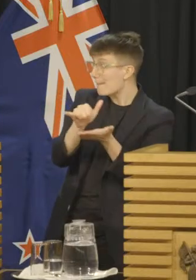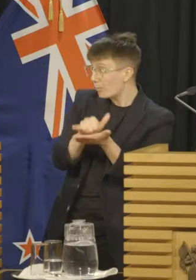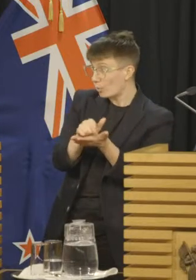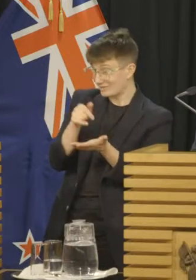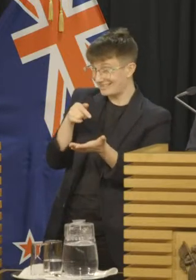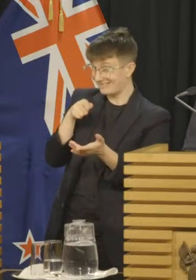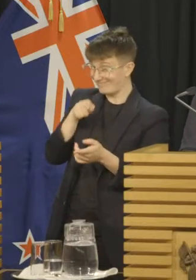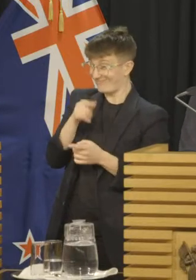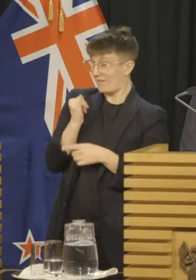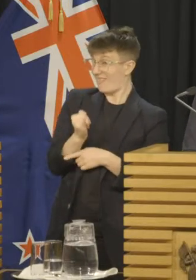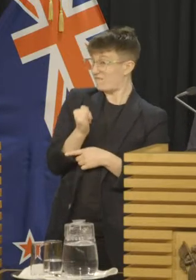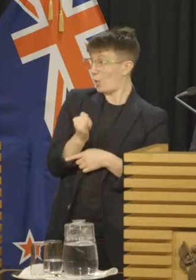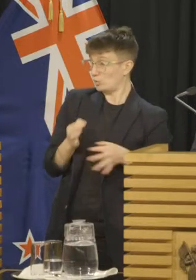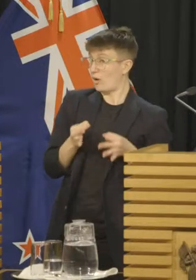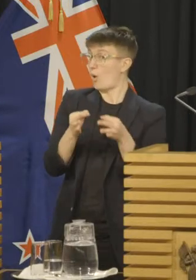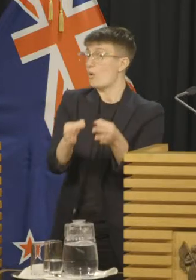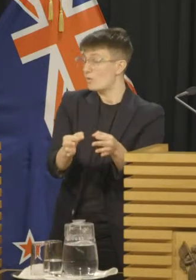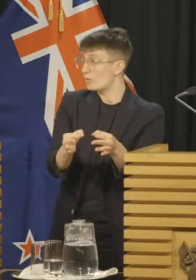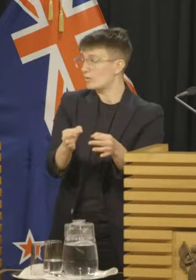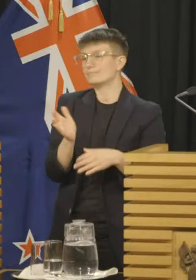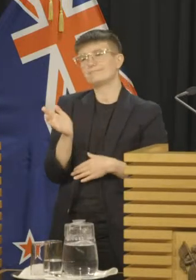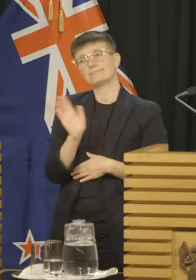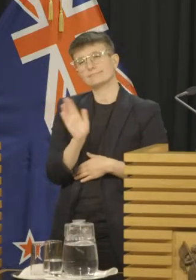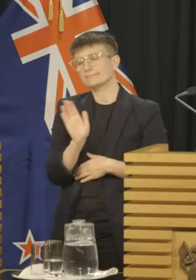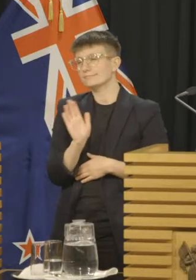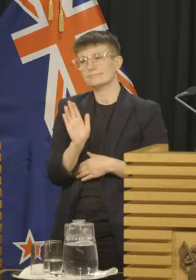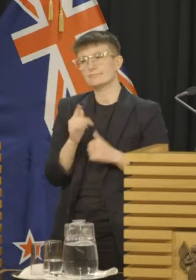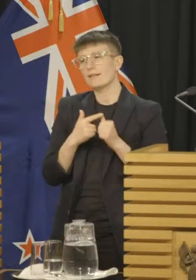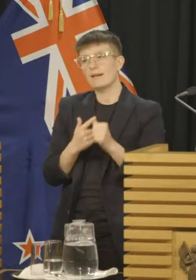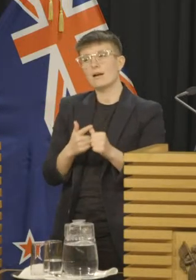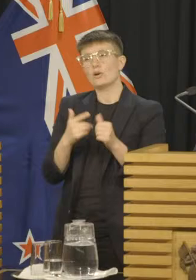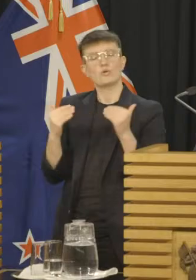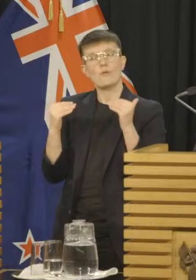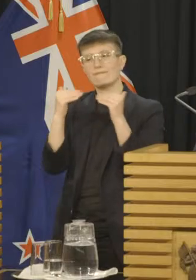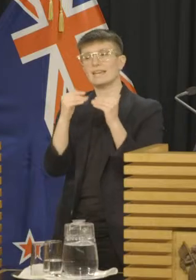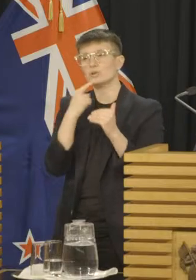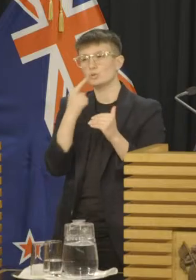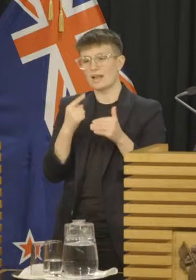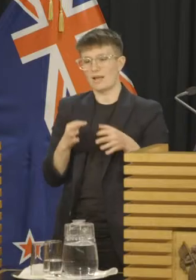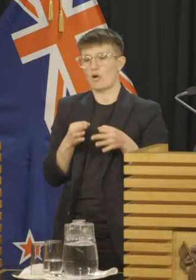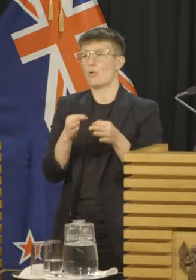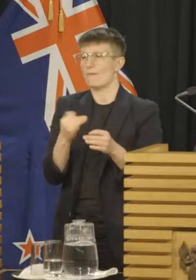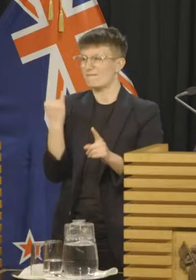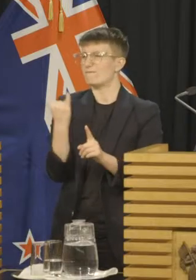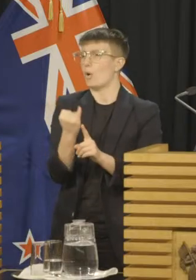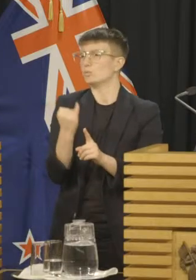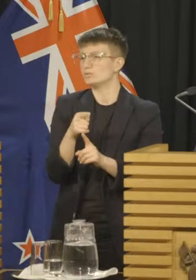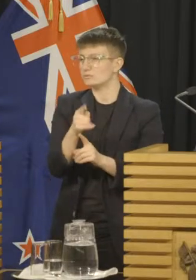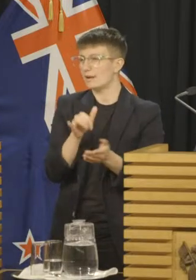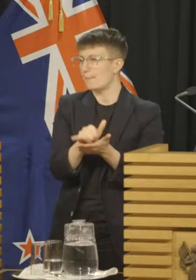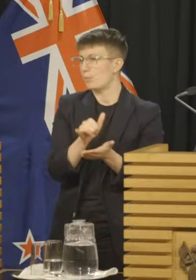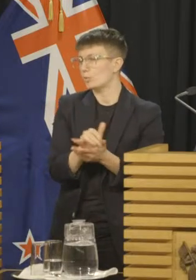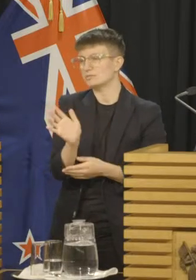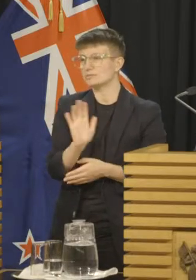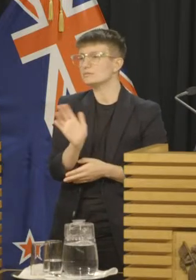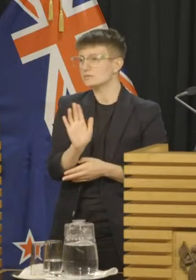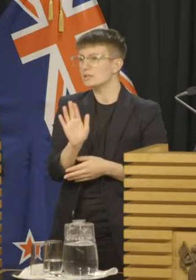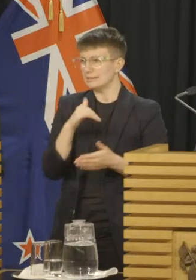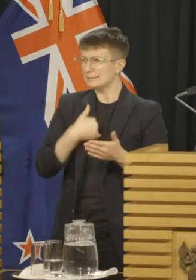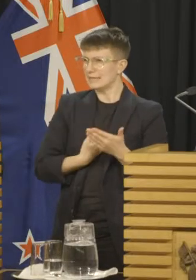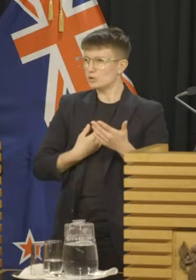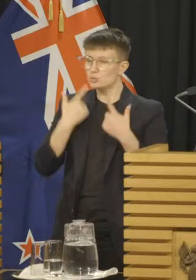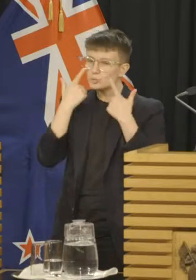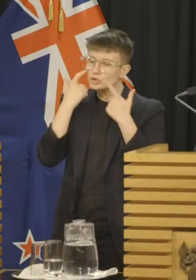say things are being held up. Just a fair statement to say we're being rigorous and making sure that we get all of the details right. This needs to